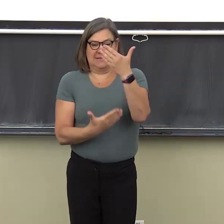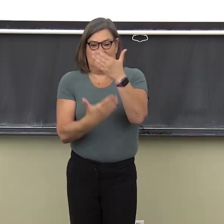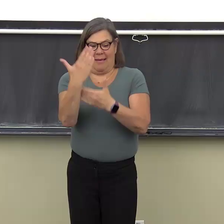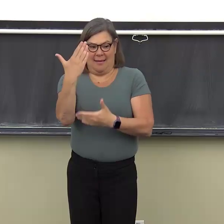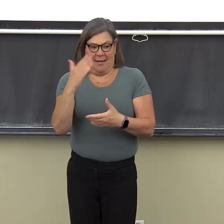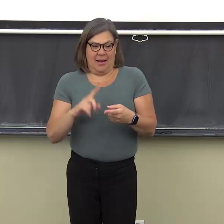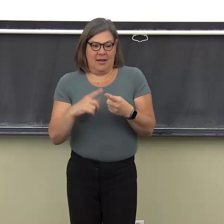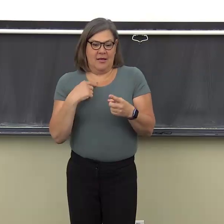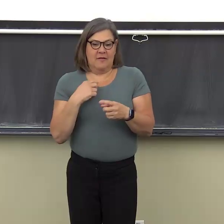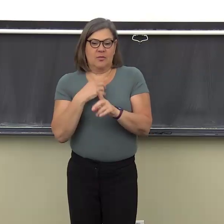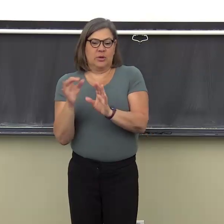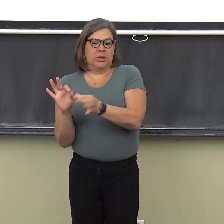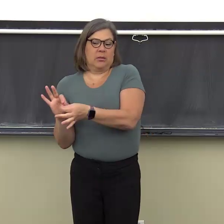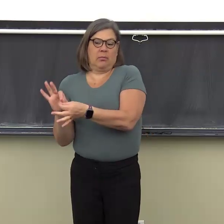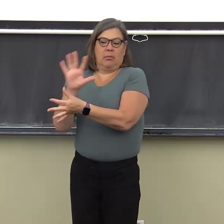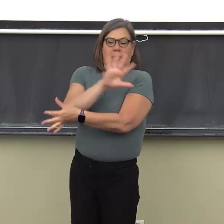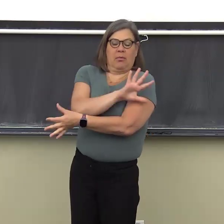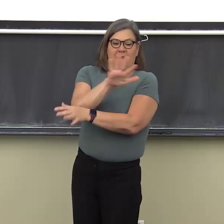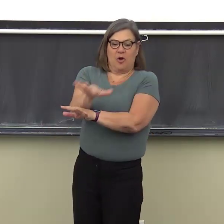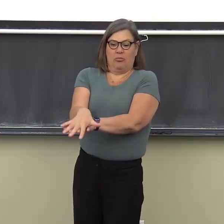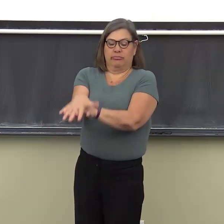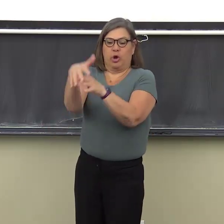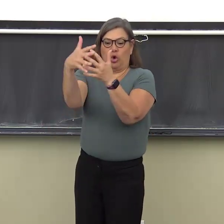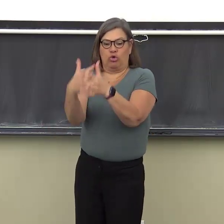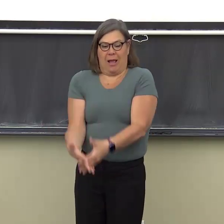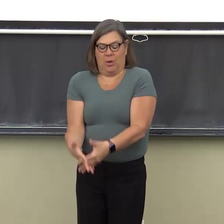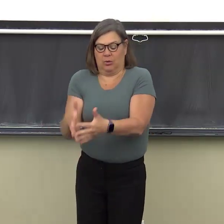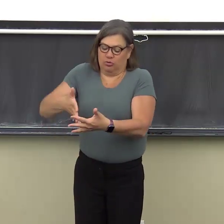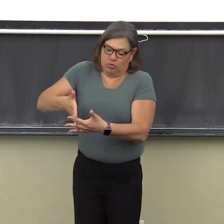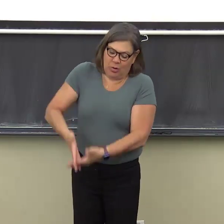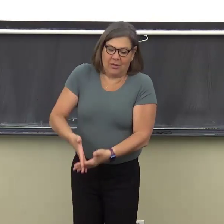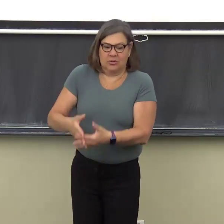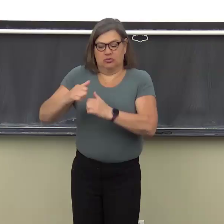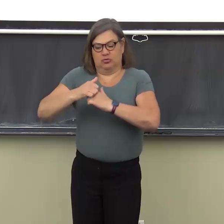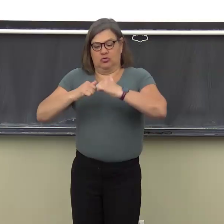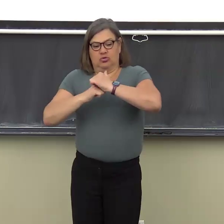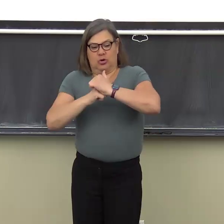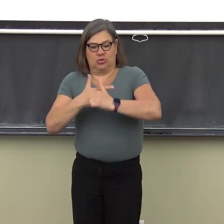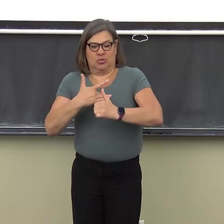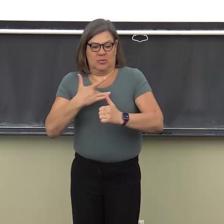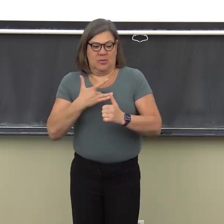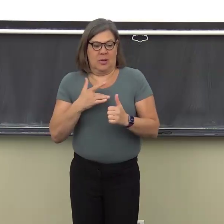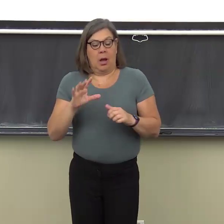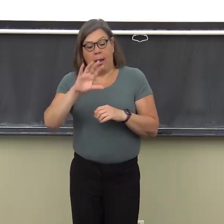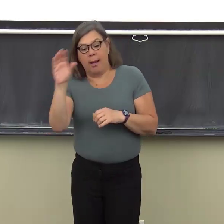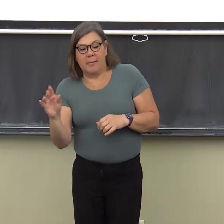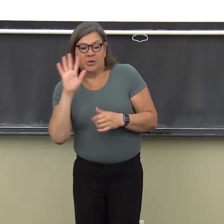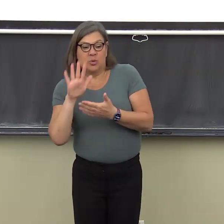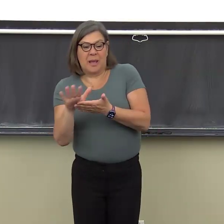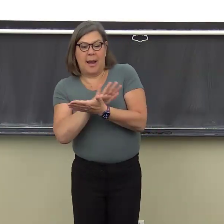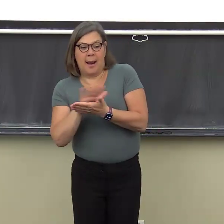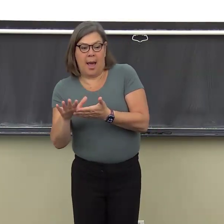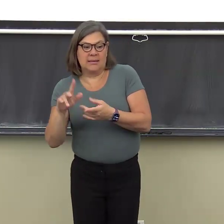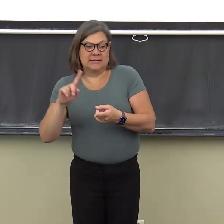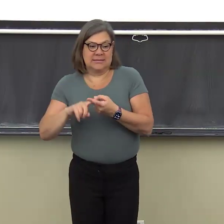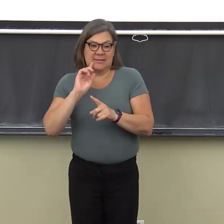in, we look away from our sources of grounded structural power. And, the companies will be nice until it doesn't affect their